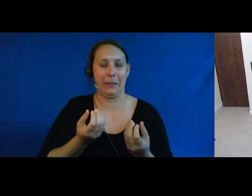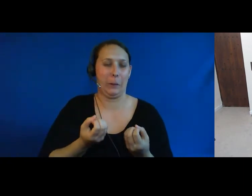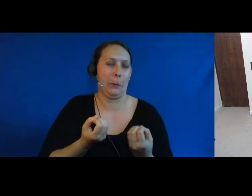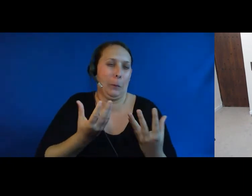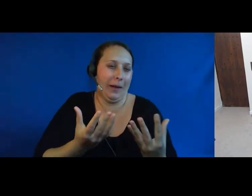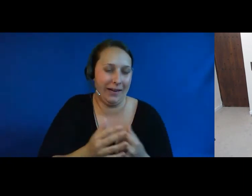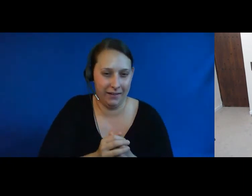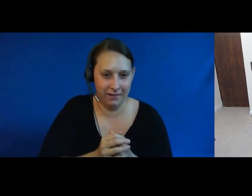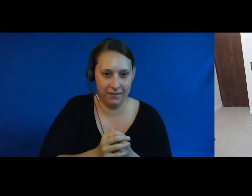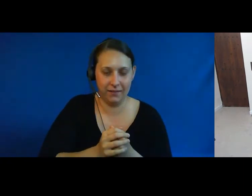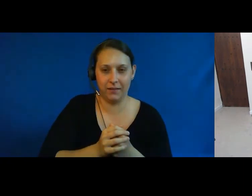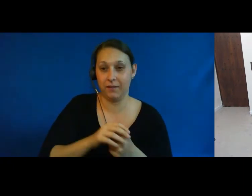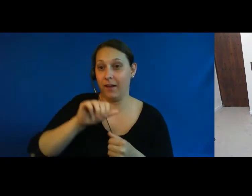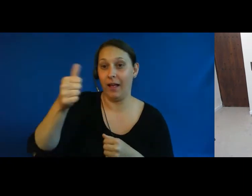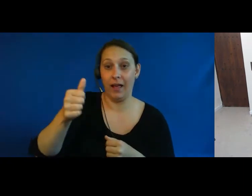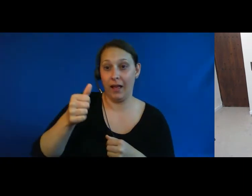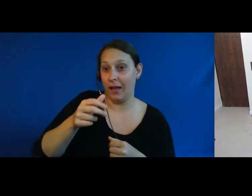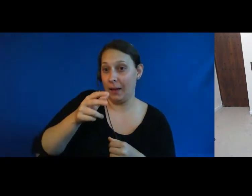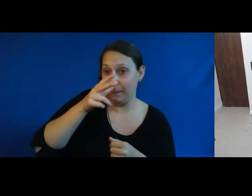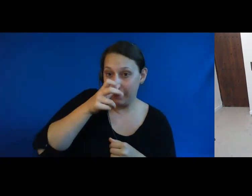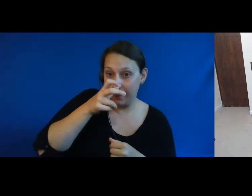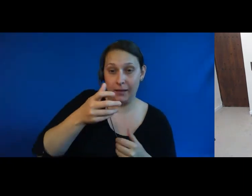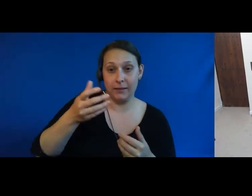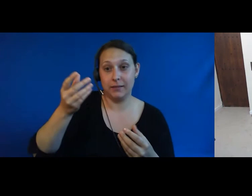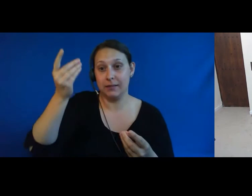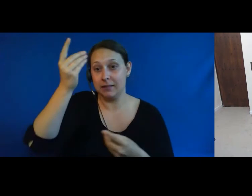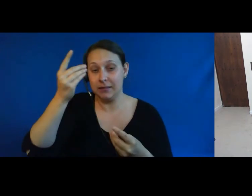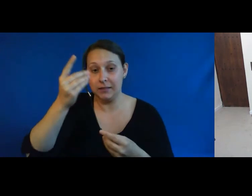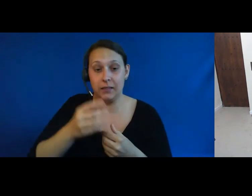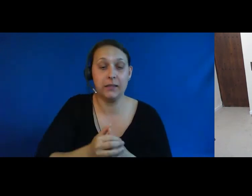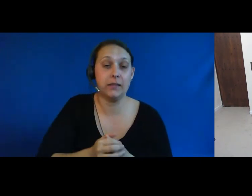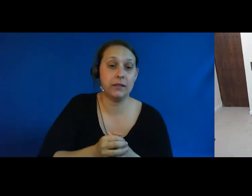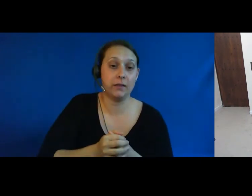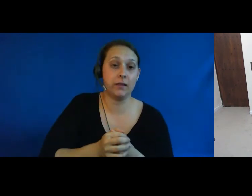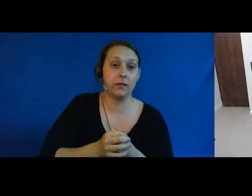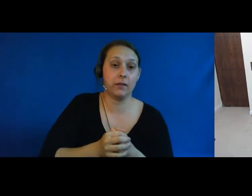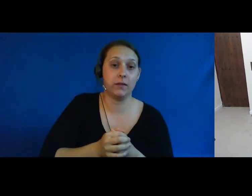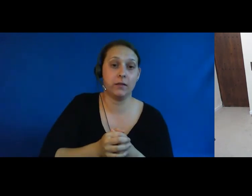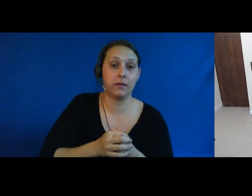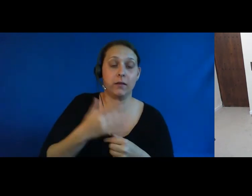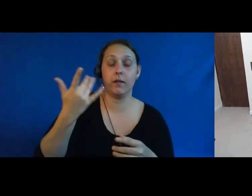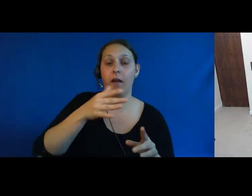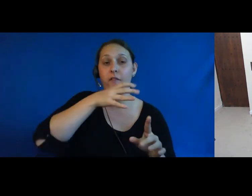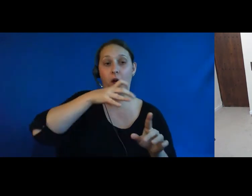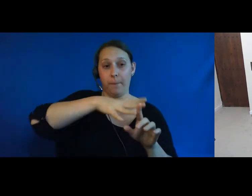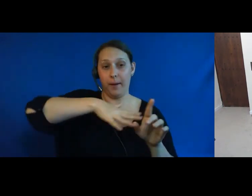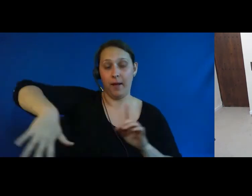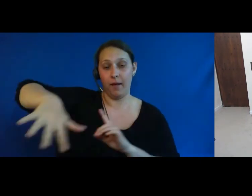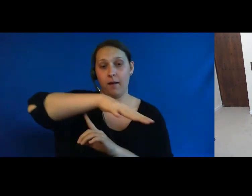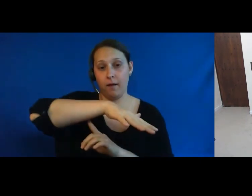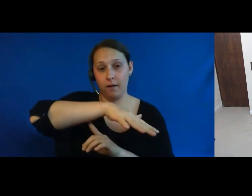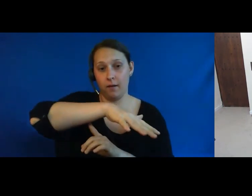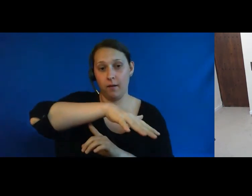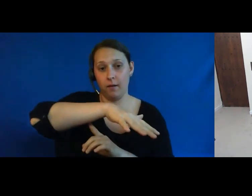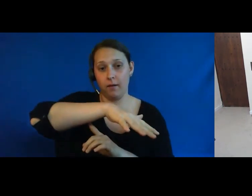Other pests and diseases we have within the gardens are our malaria, which is a honey fungus. It's a